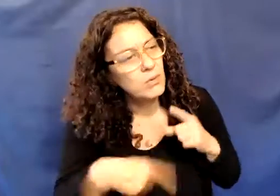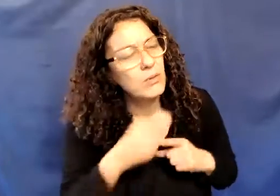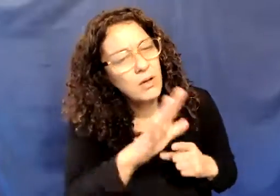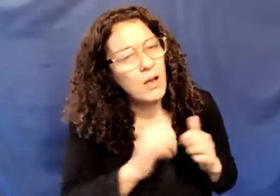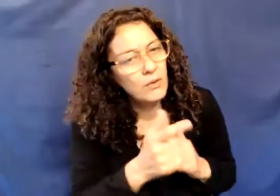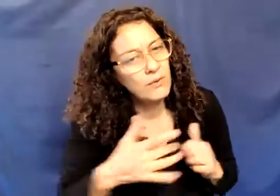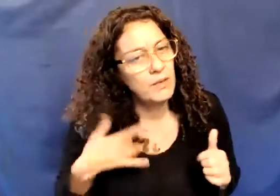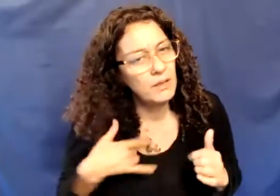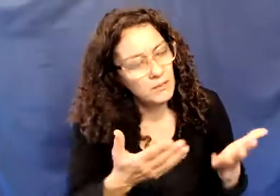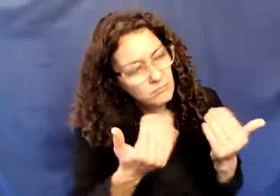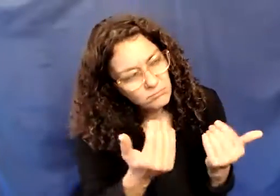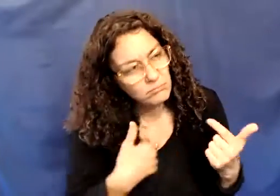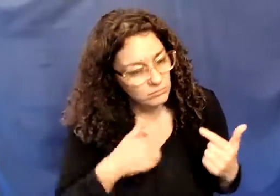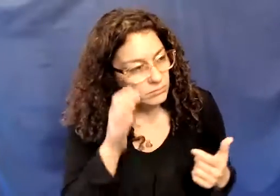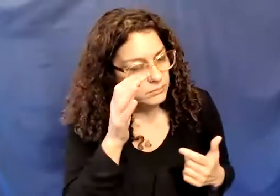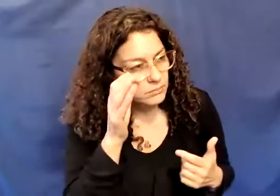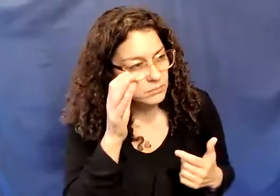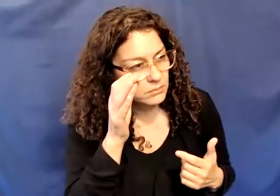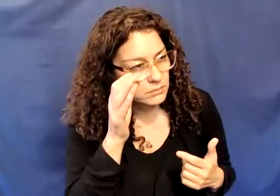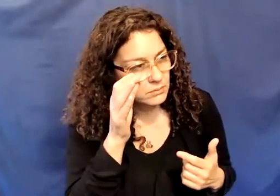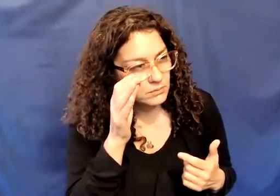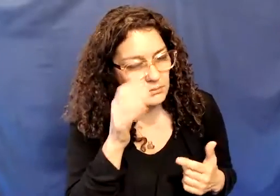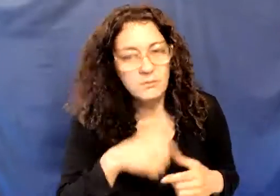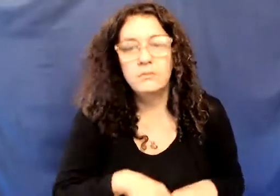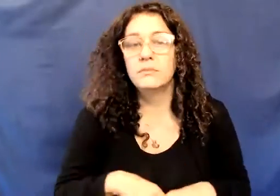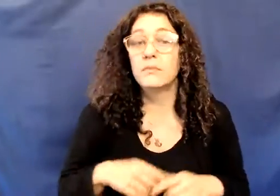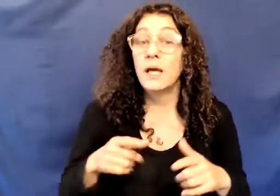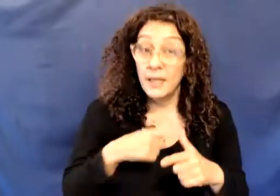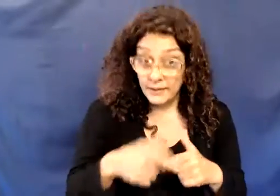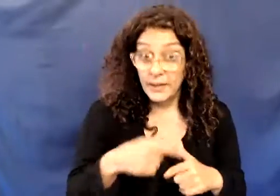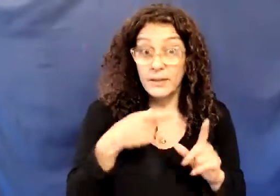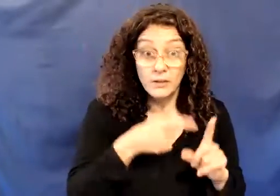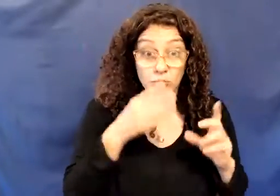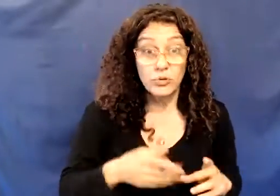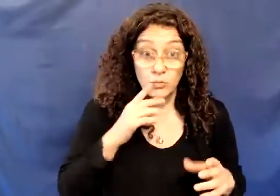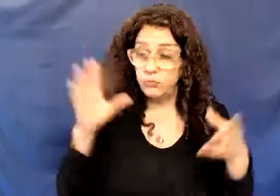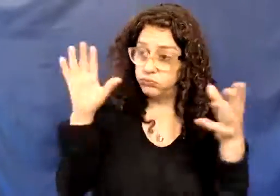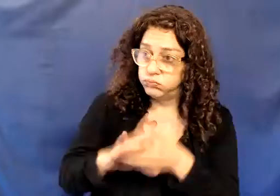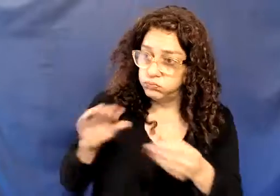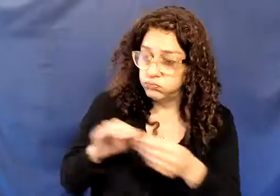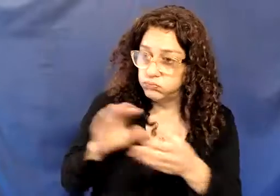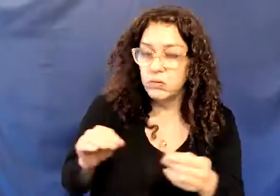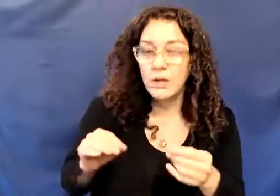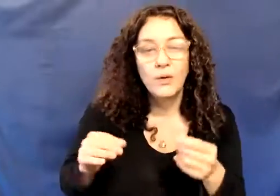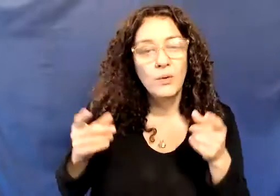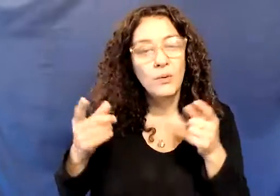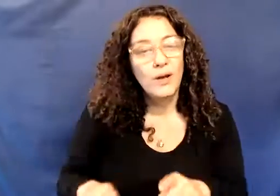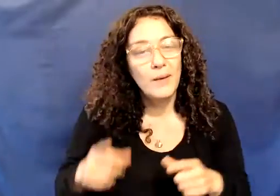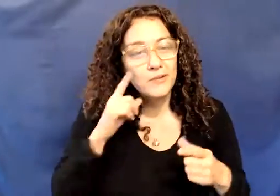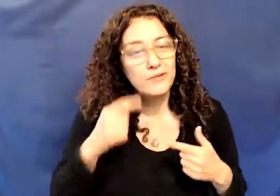And when I get to hear their answer, you know, my heart gets to grow.